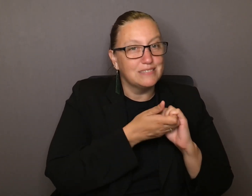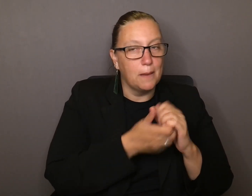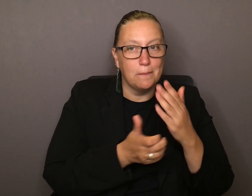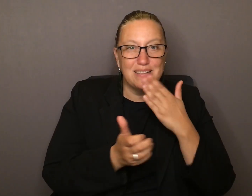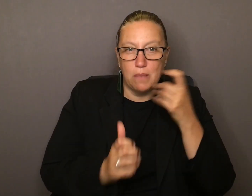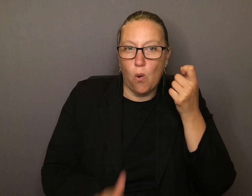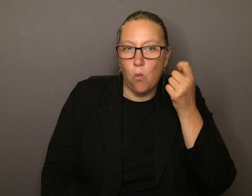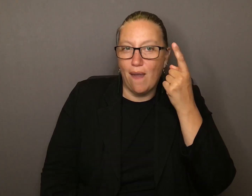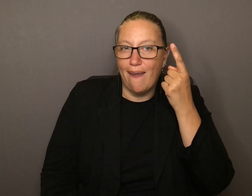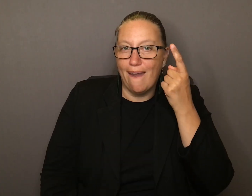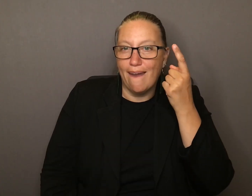then that